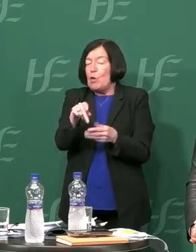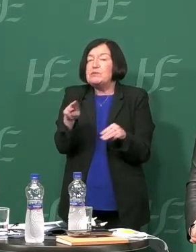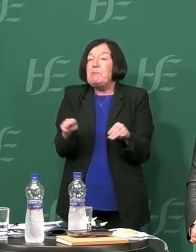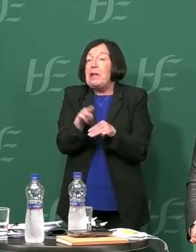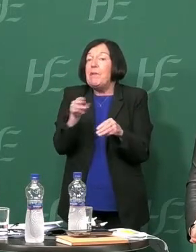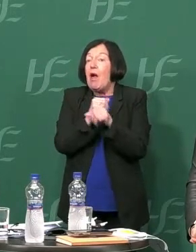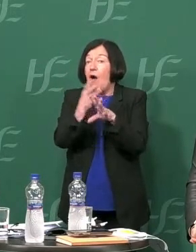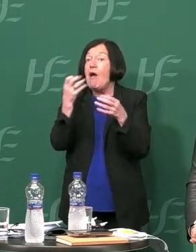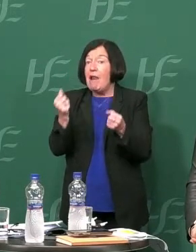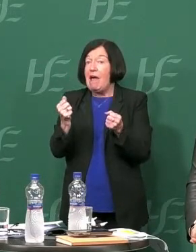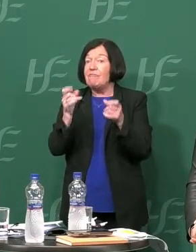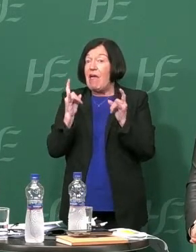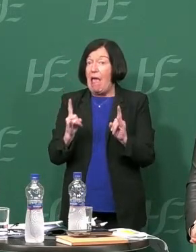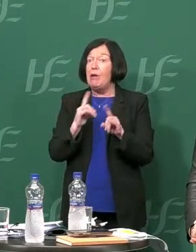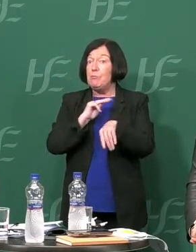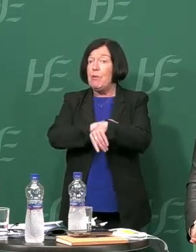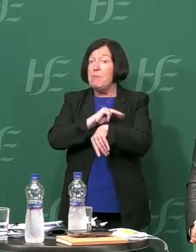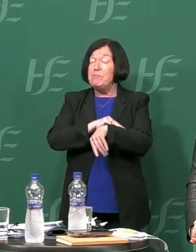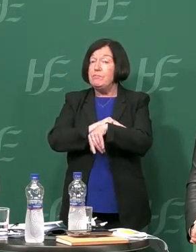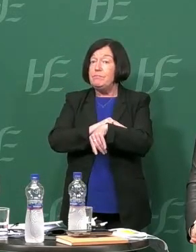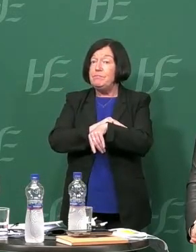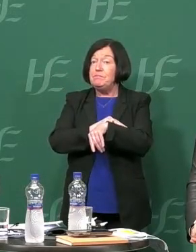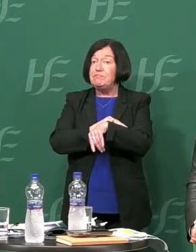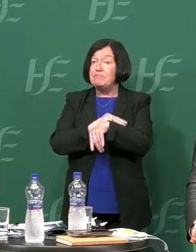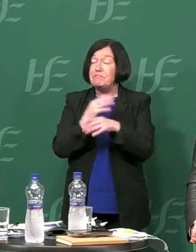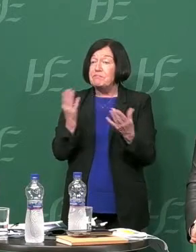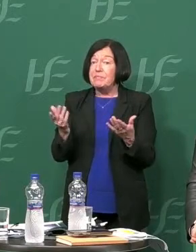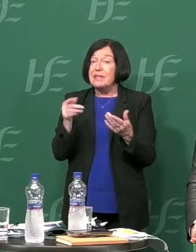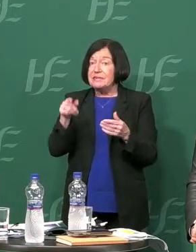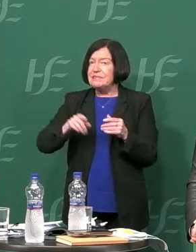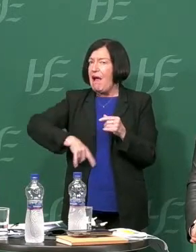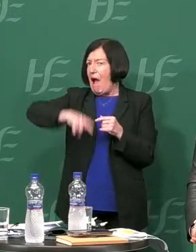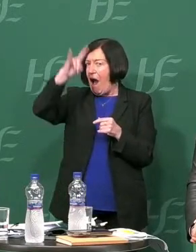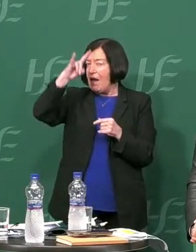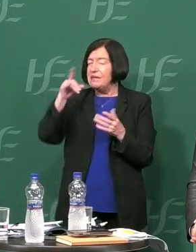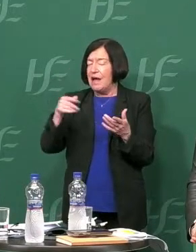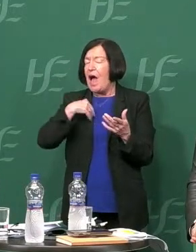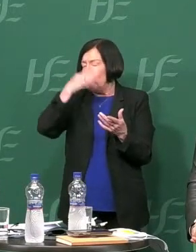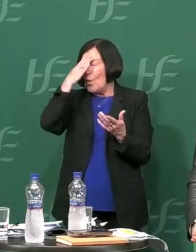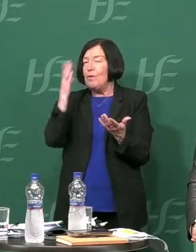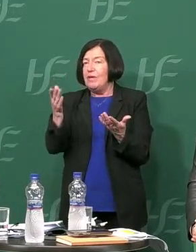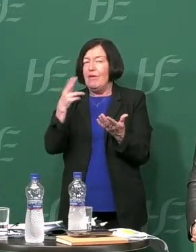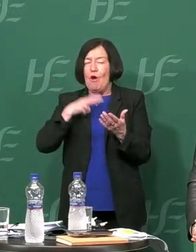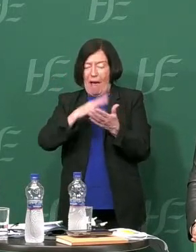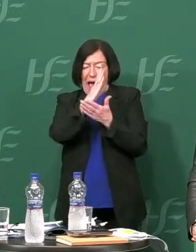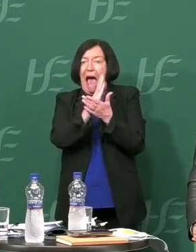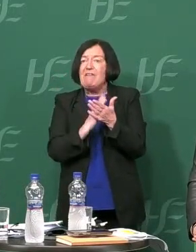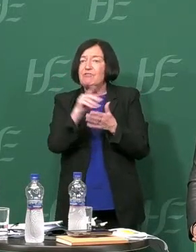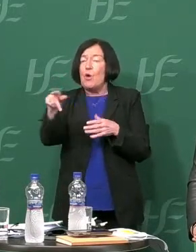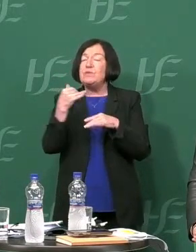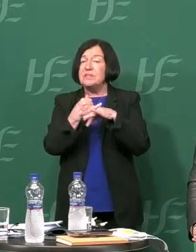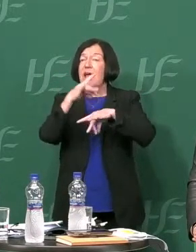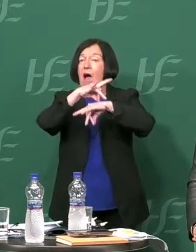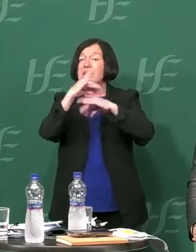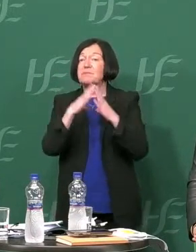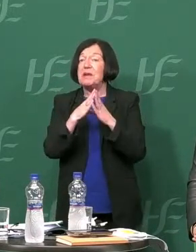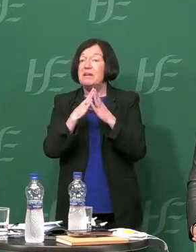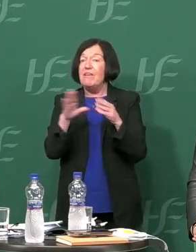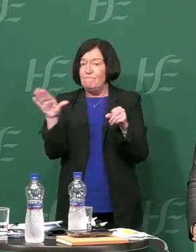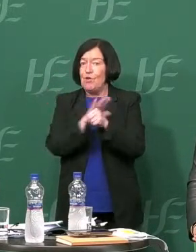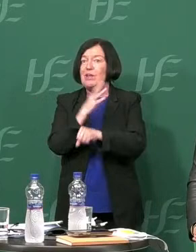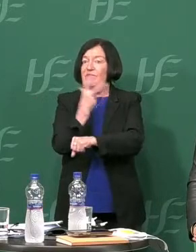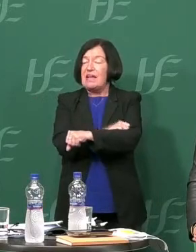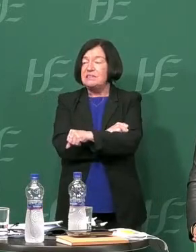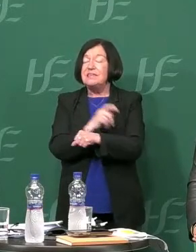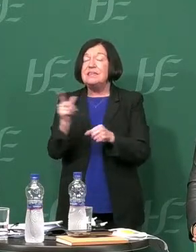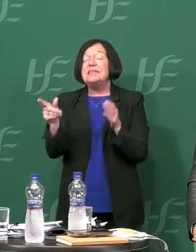people all have underlying health conditions, or is that quite high? Then I know almost half of those in hospital have been fully